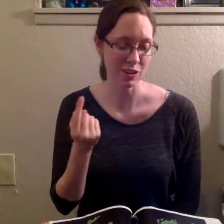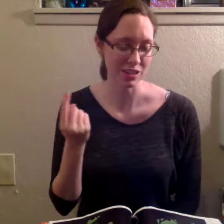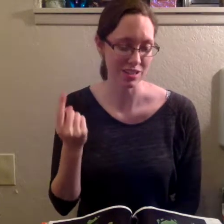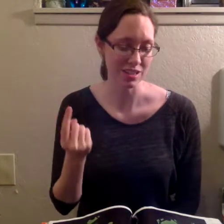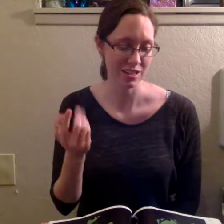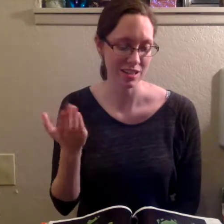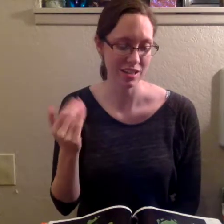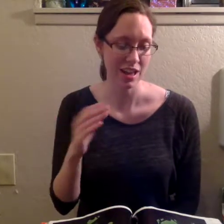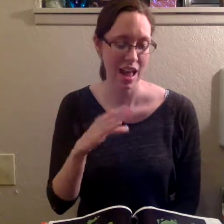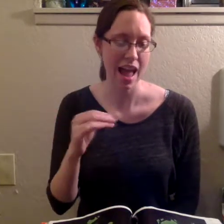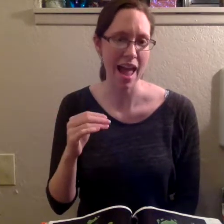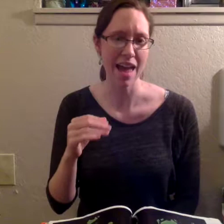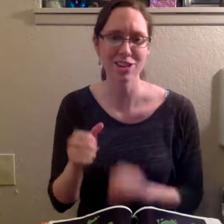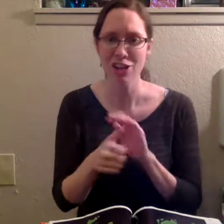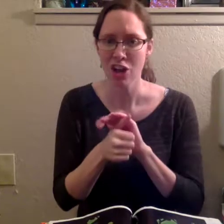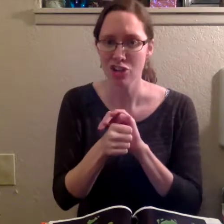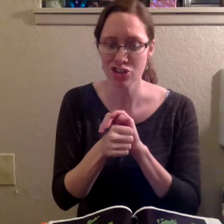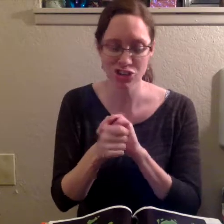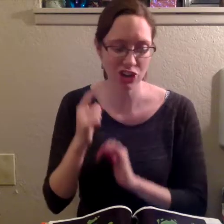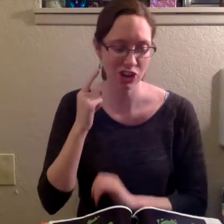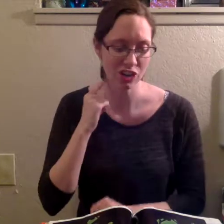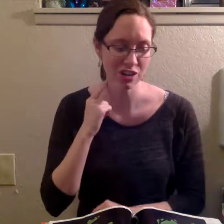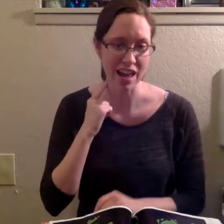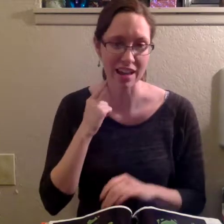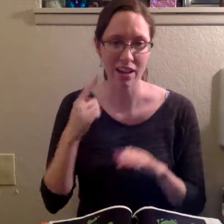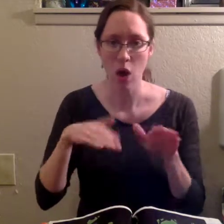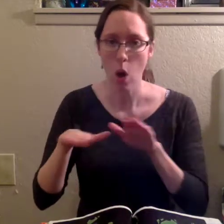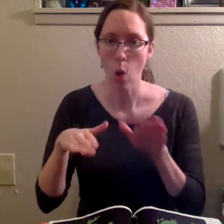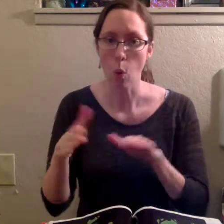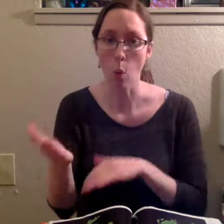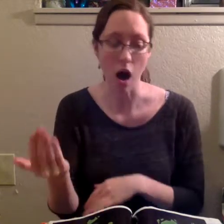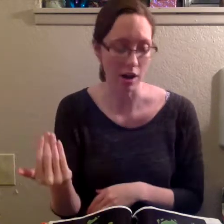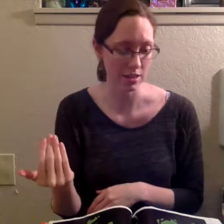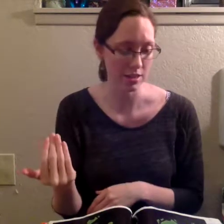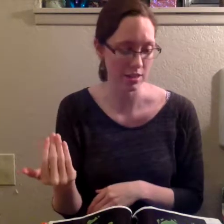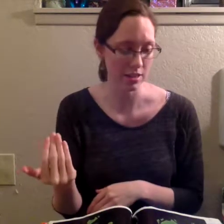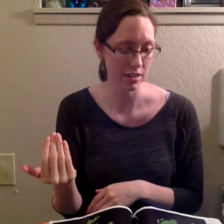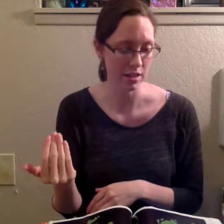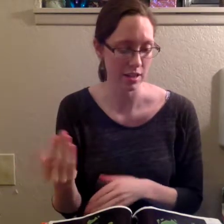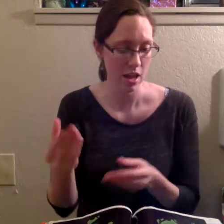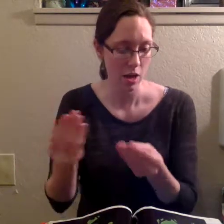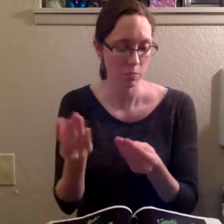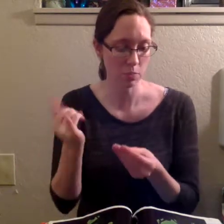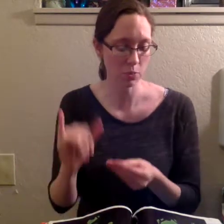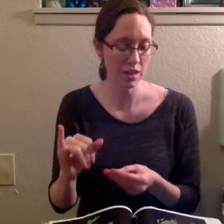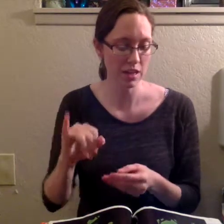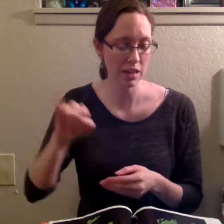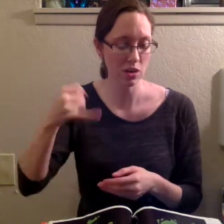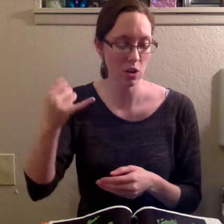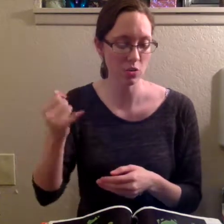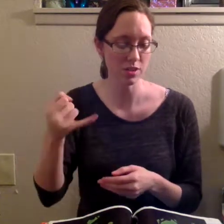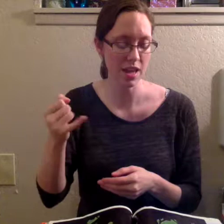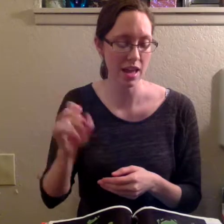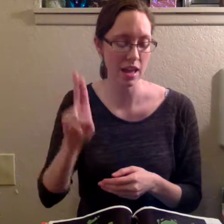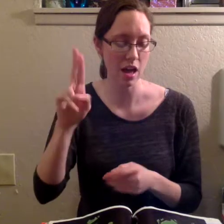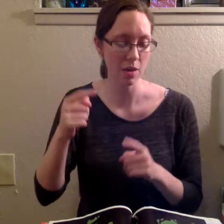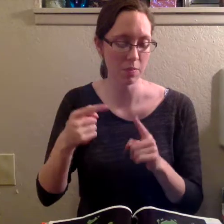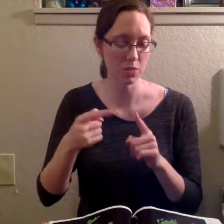singled, and Turtleneck walked, bringing Jose up